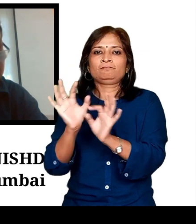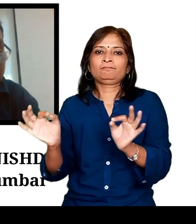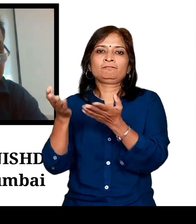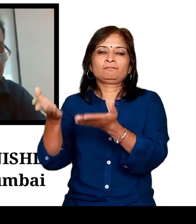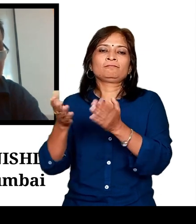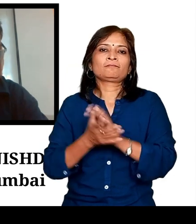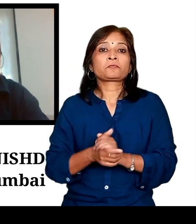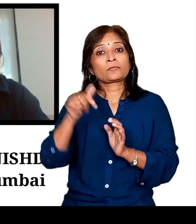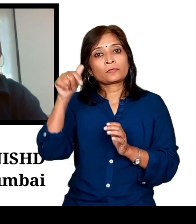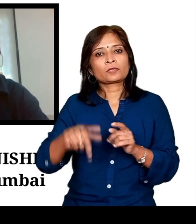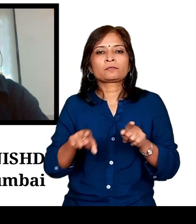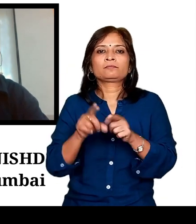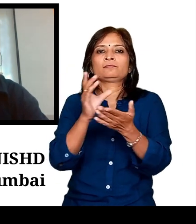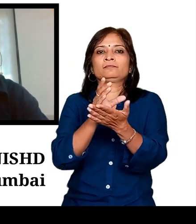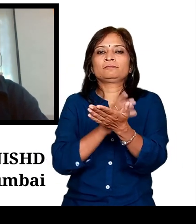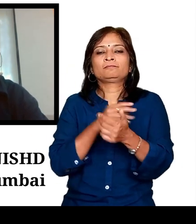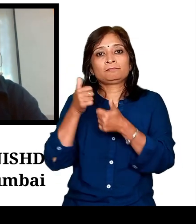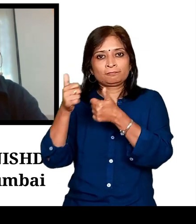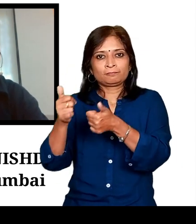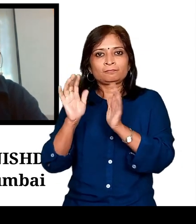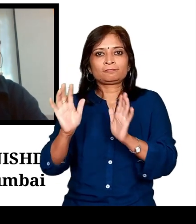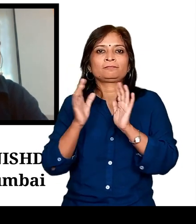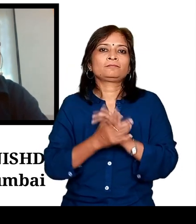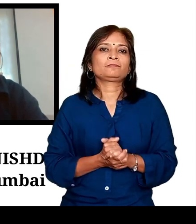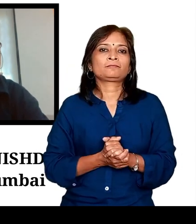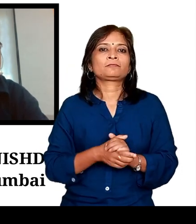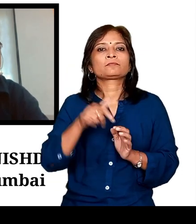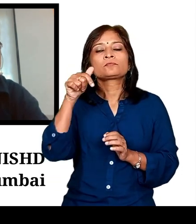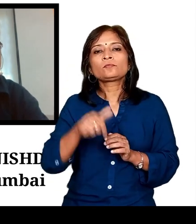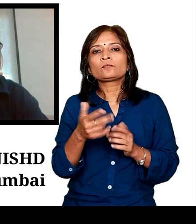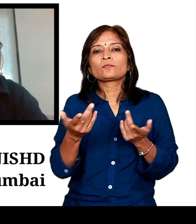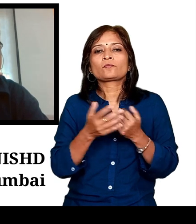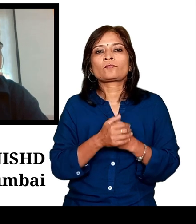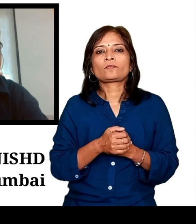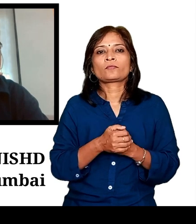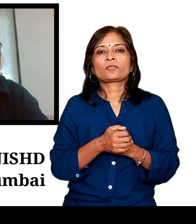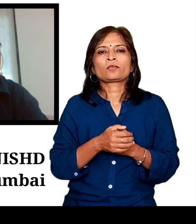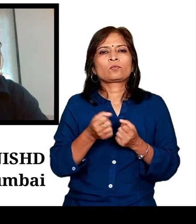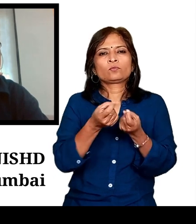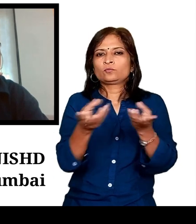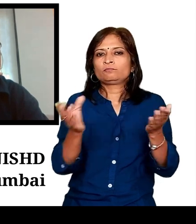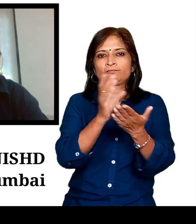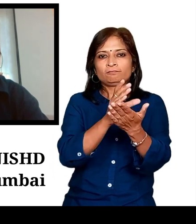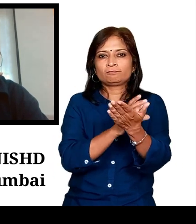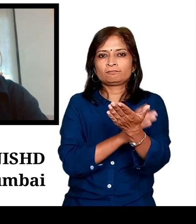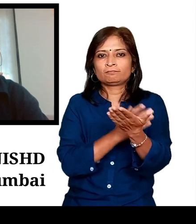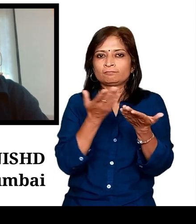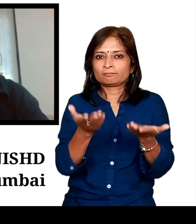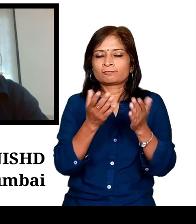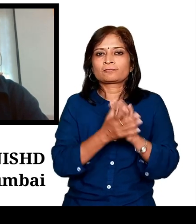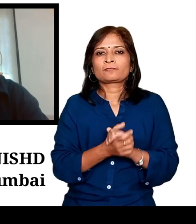So that is also very nice program we have, and almost most of the programs we have at